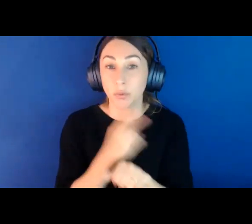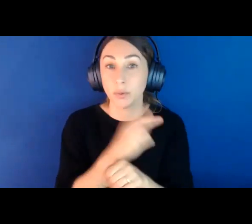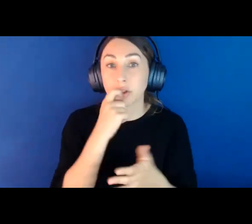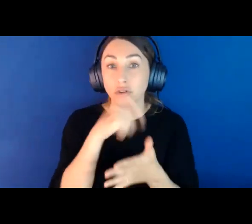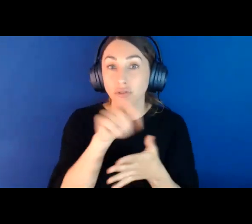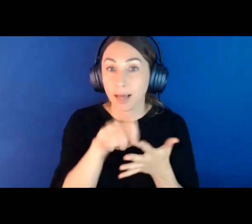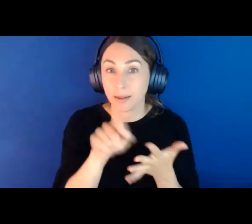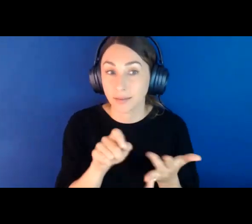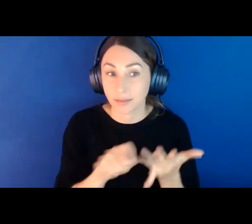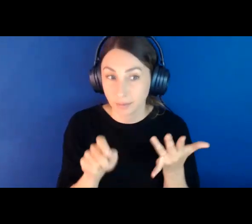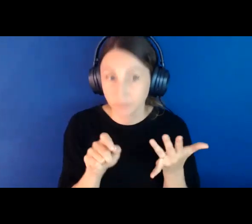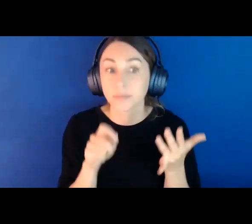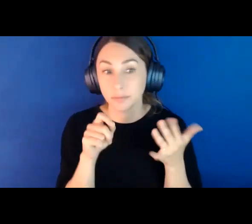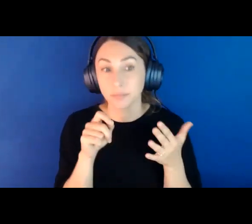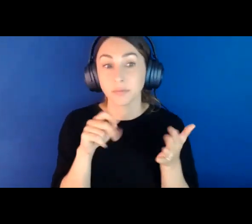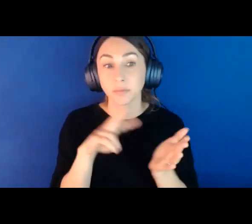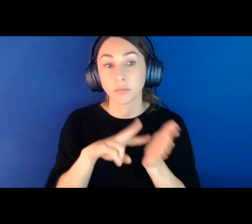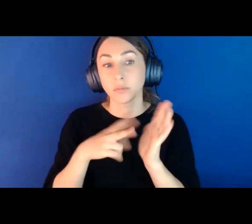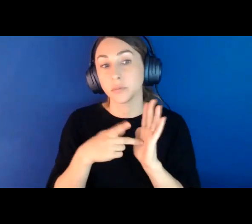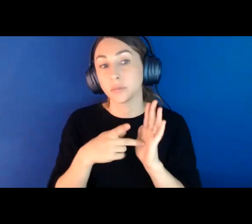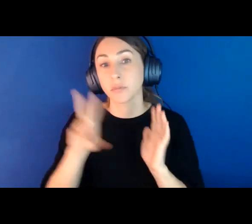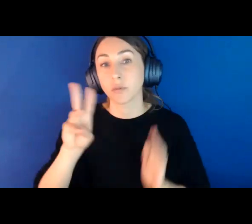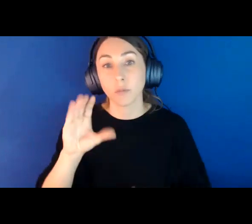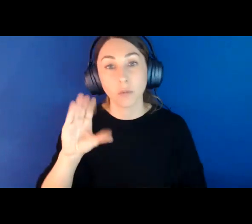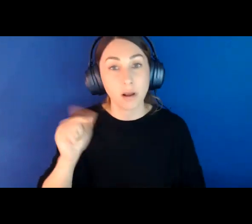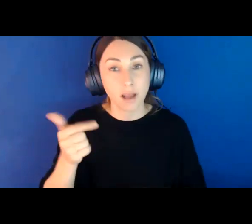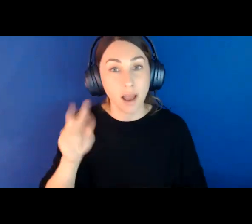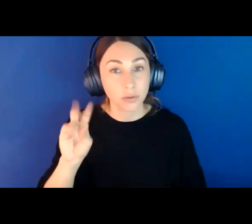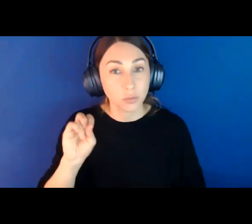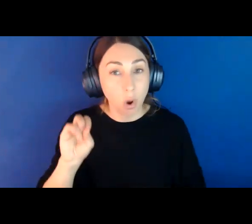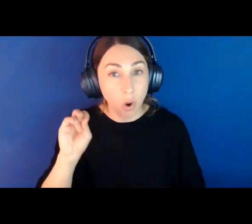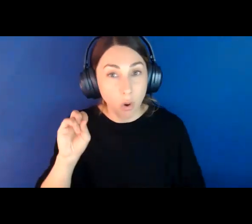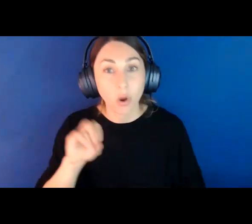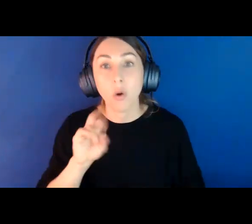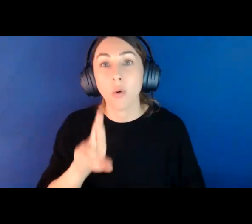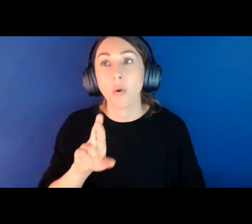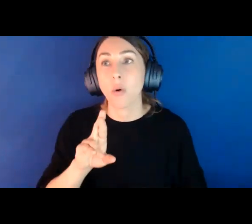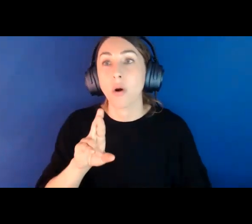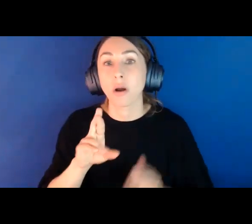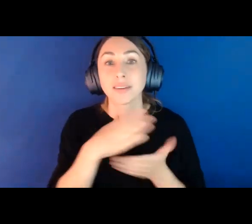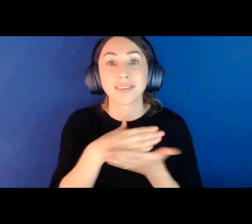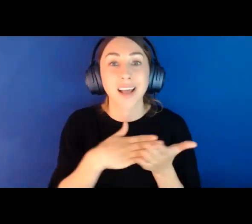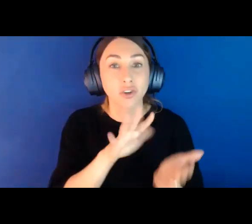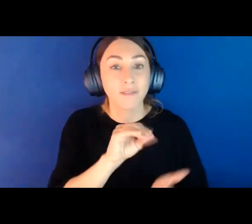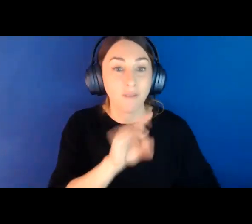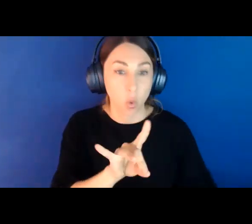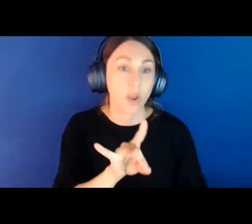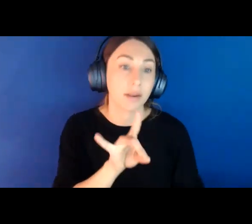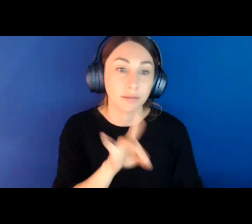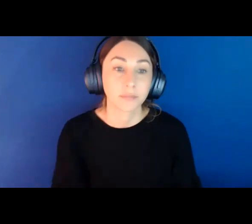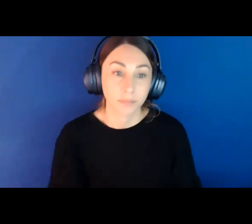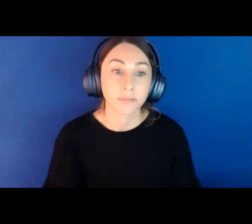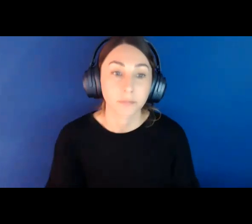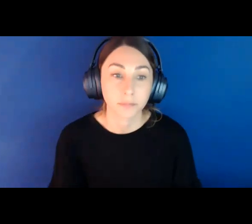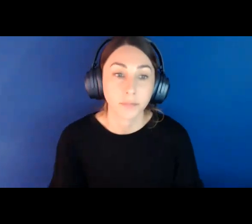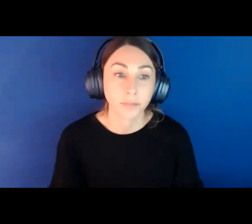checklist. This can be made out of WCAG 2.0, or it can be from section 508.